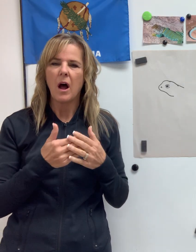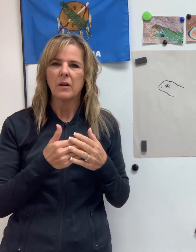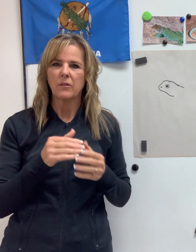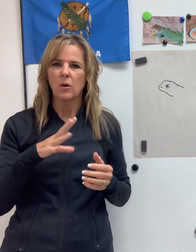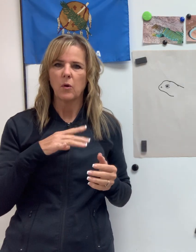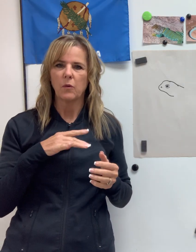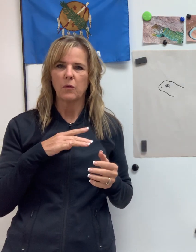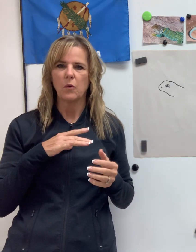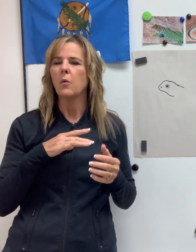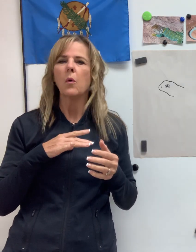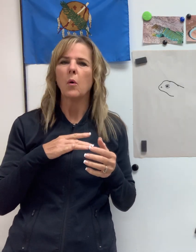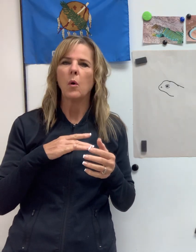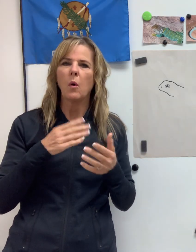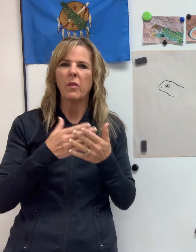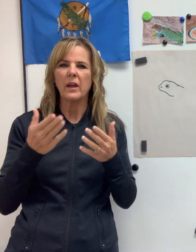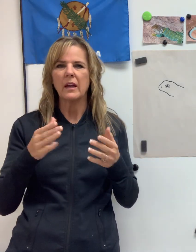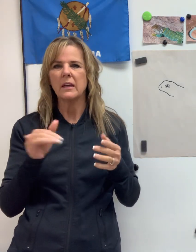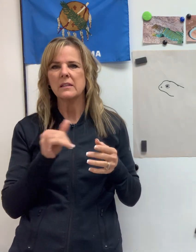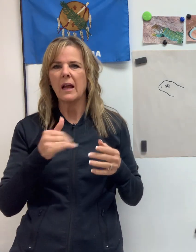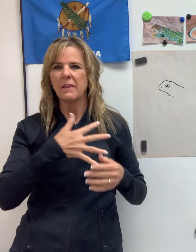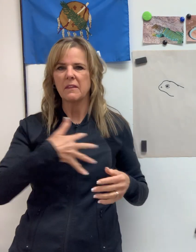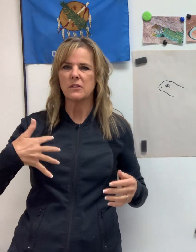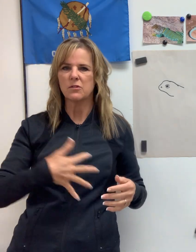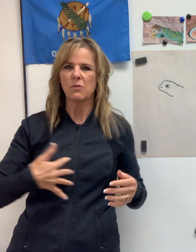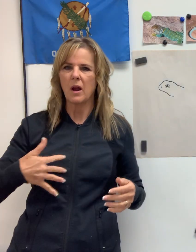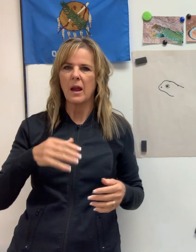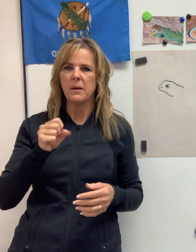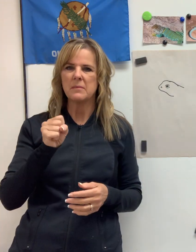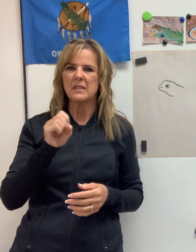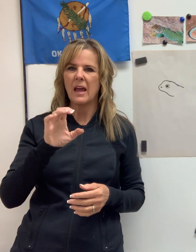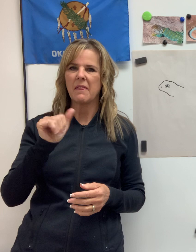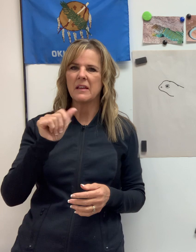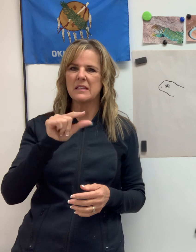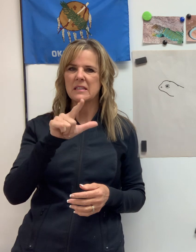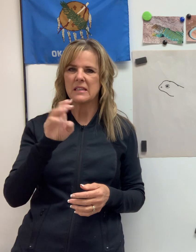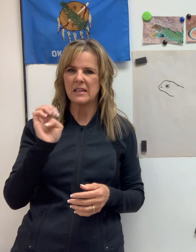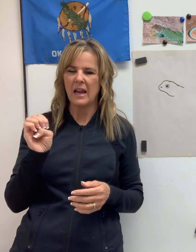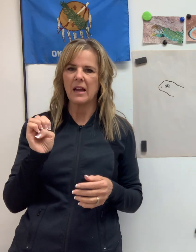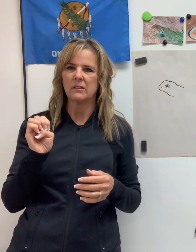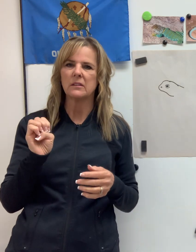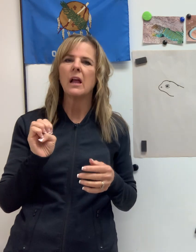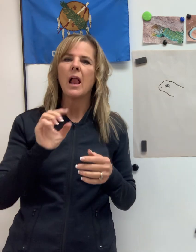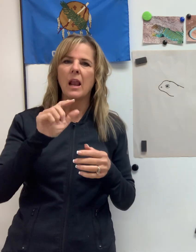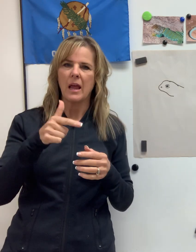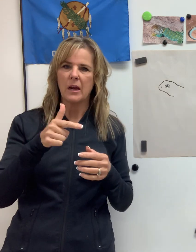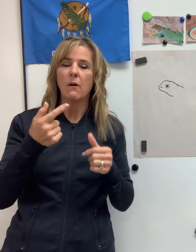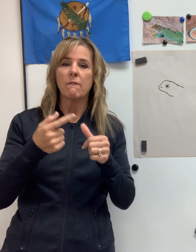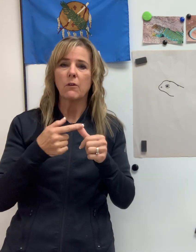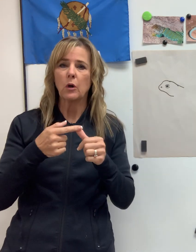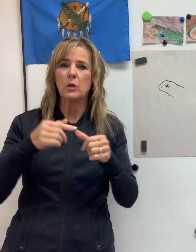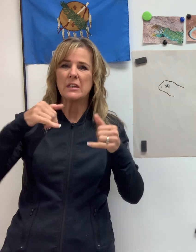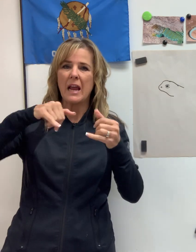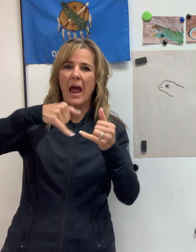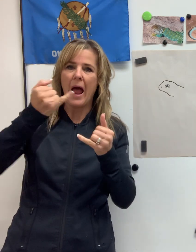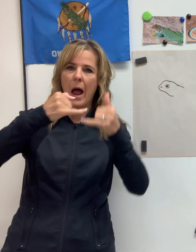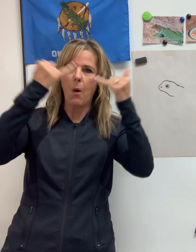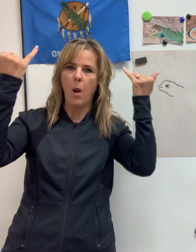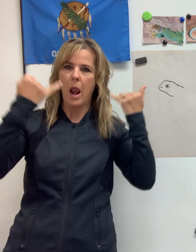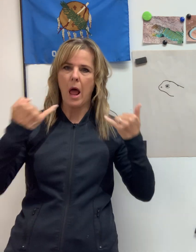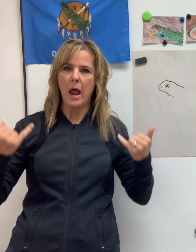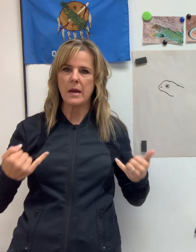cool detail of the scales and stripes and everything in just a minute. What we're gonna do is draw the whole outline of the body, and then we'll come